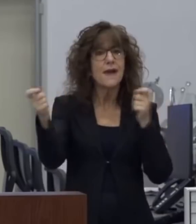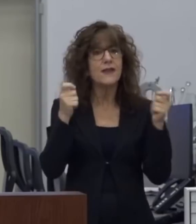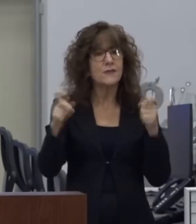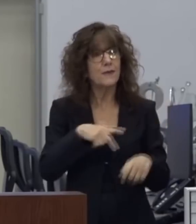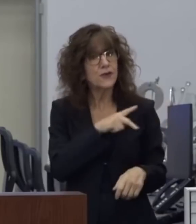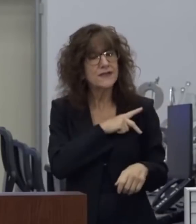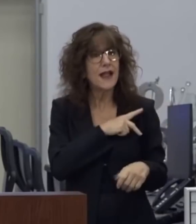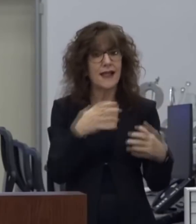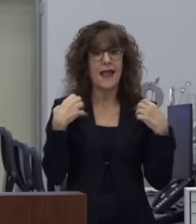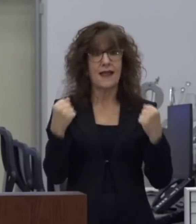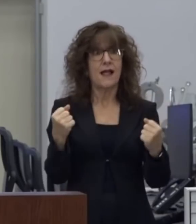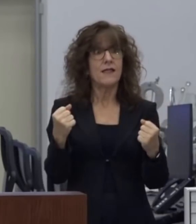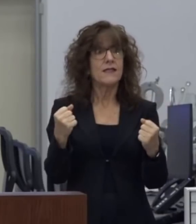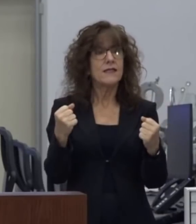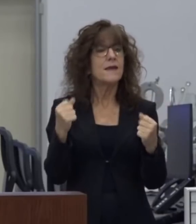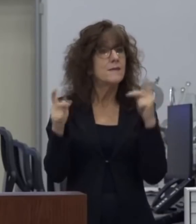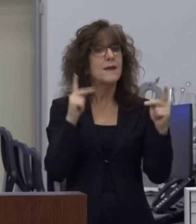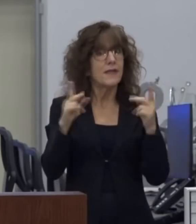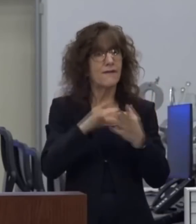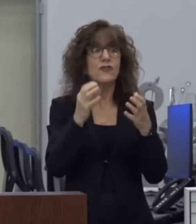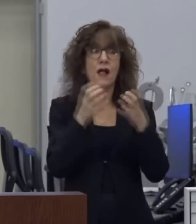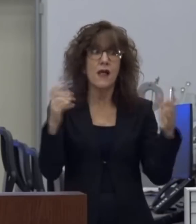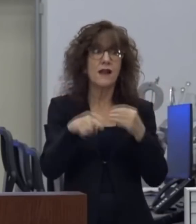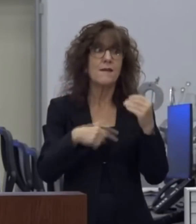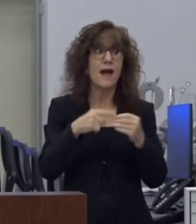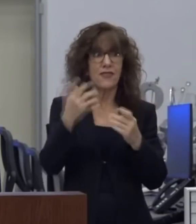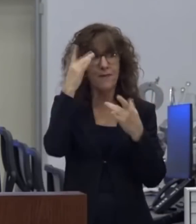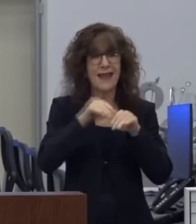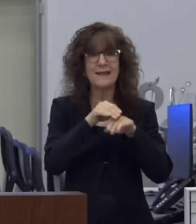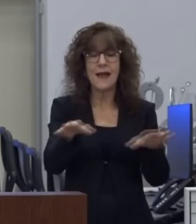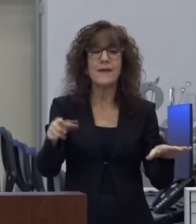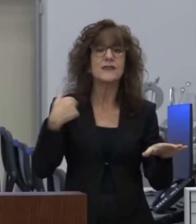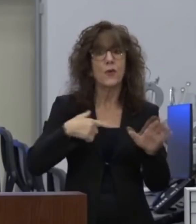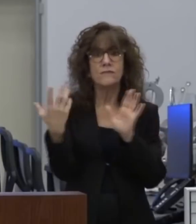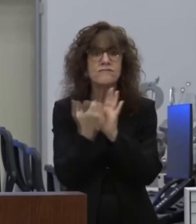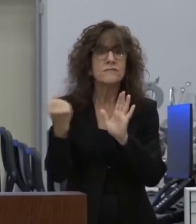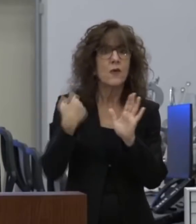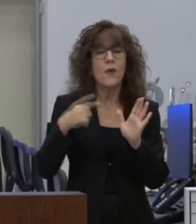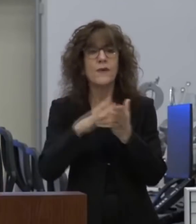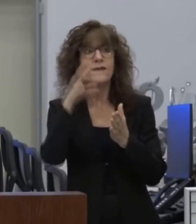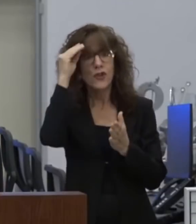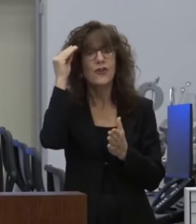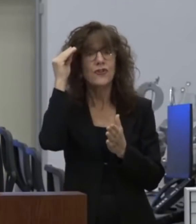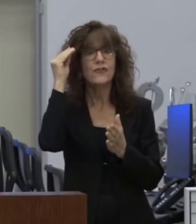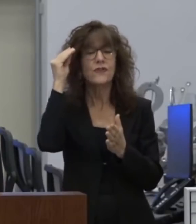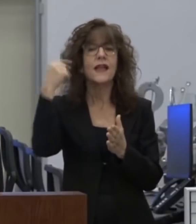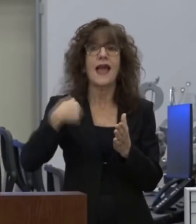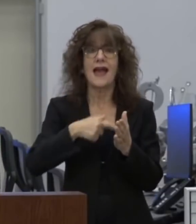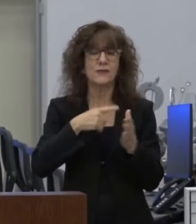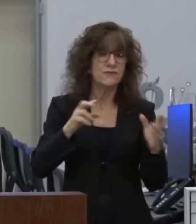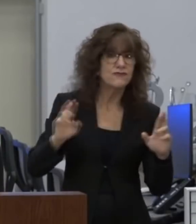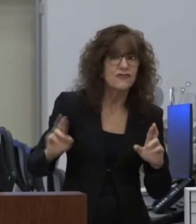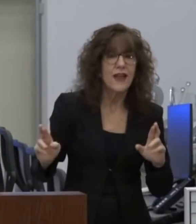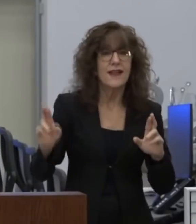personnel and health officials have learned a great deal about the pandemic. And so we're taking advantage of what we've learned as we gear up for